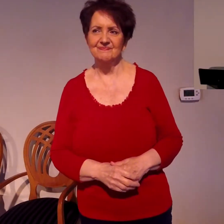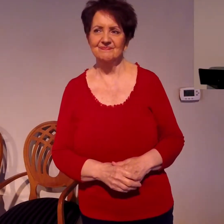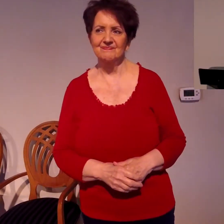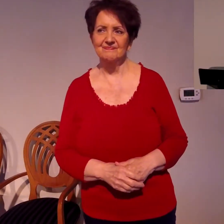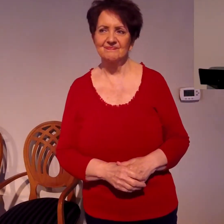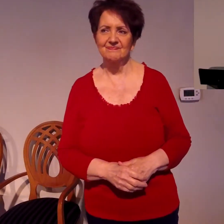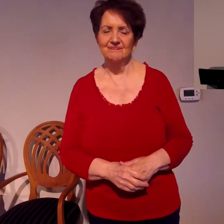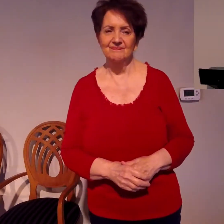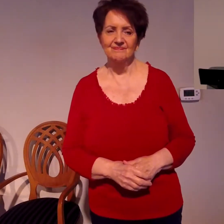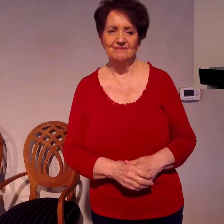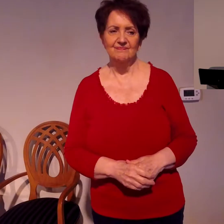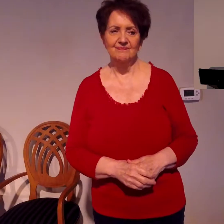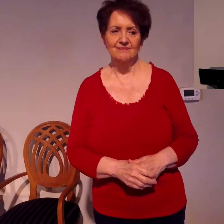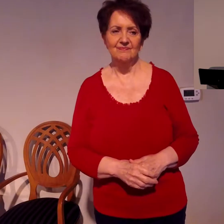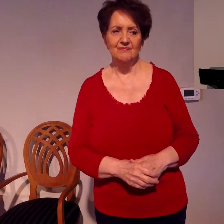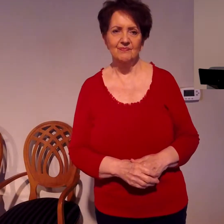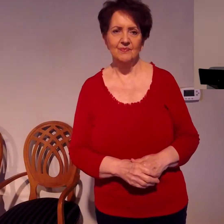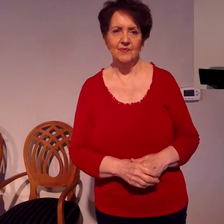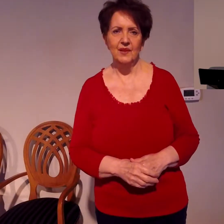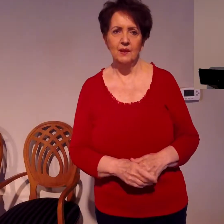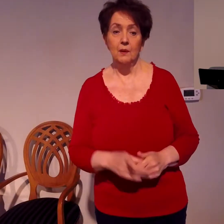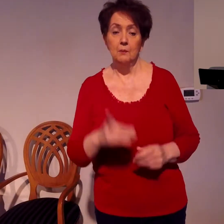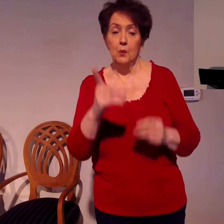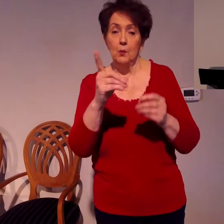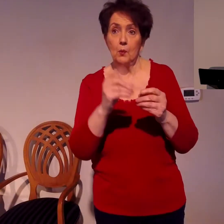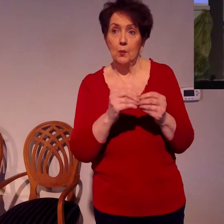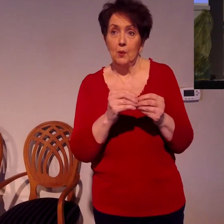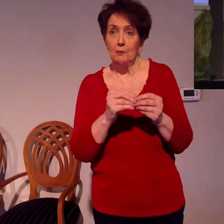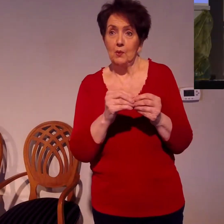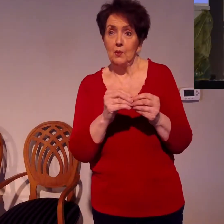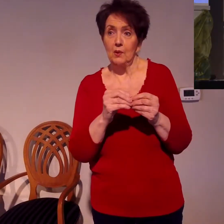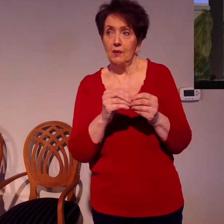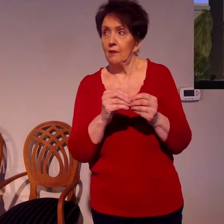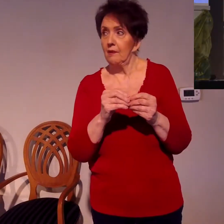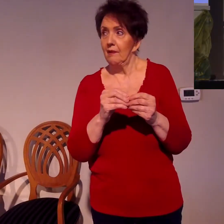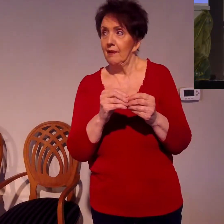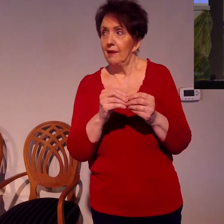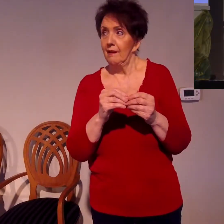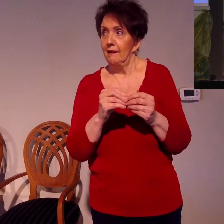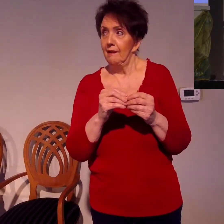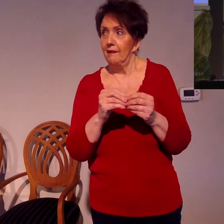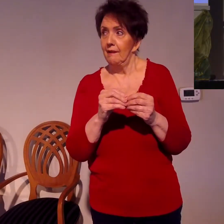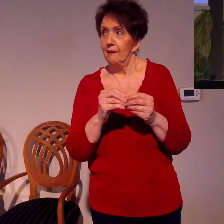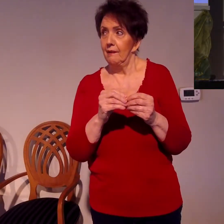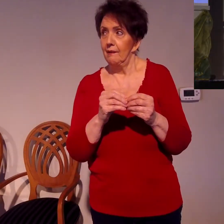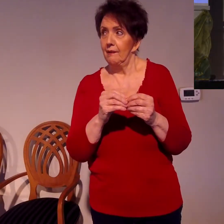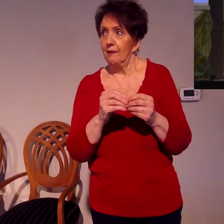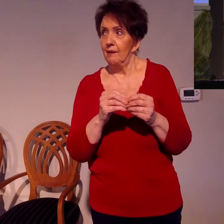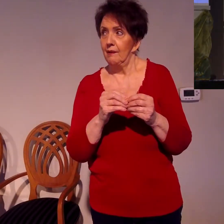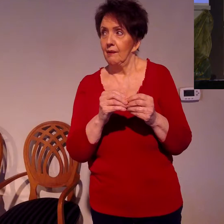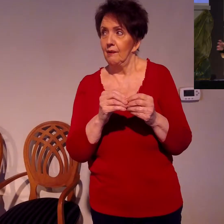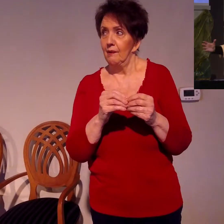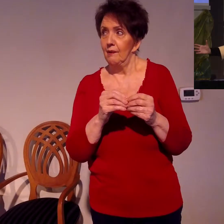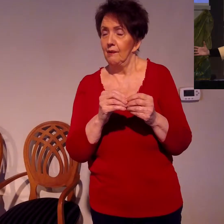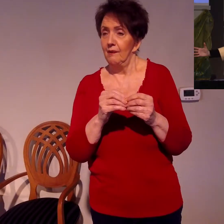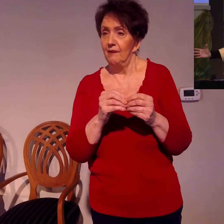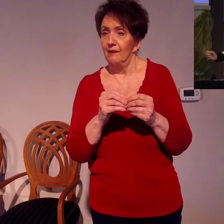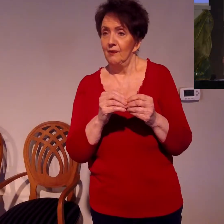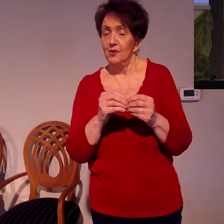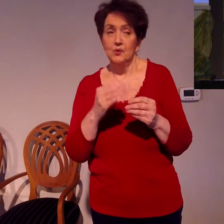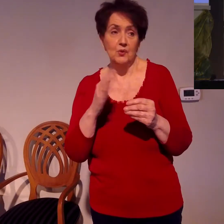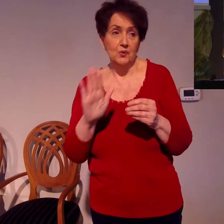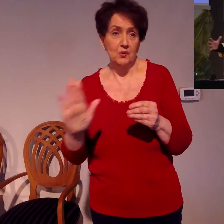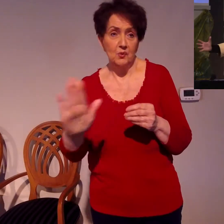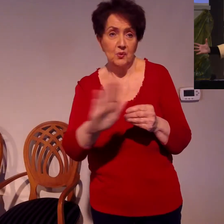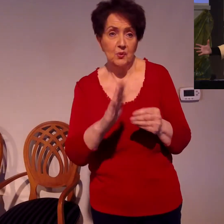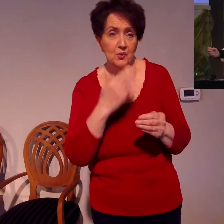You know, you put one more little, like, wholeness in there. How big is your good?